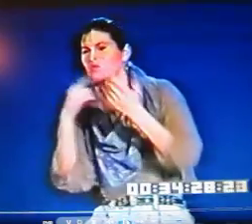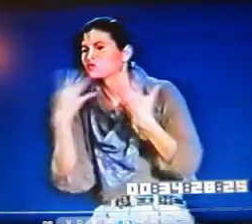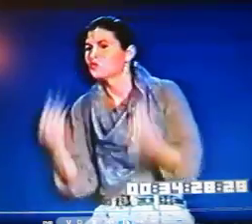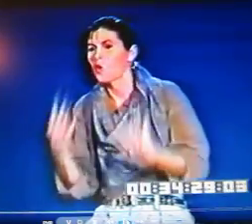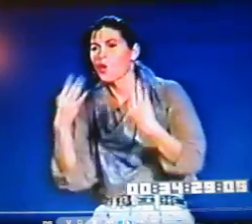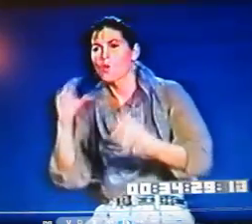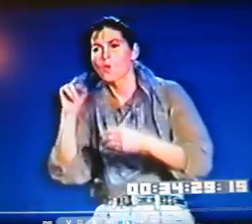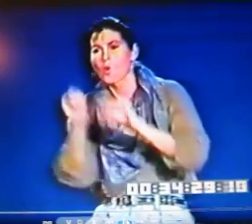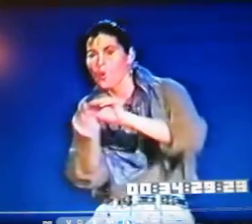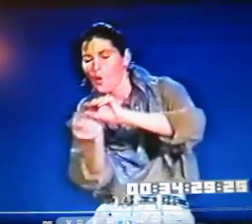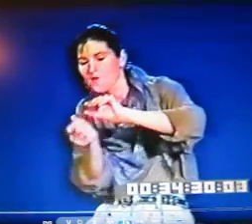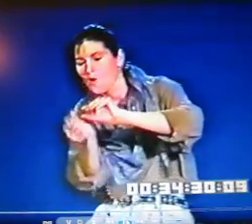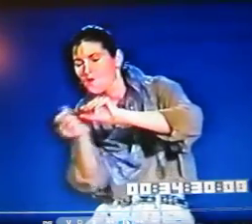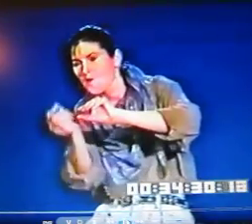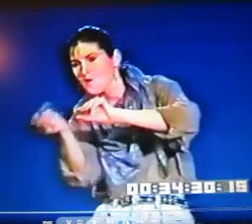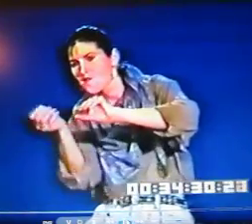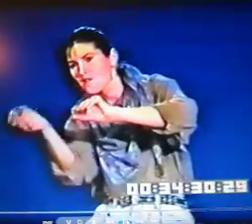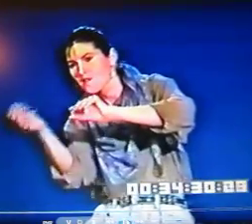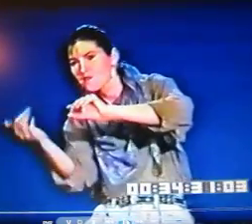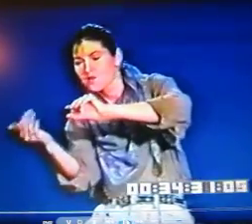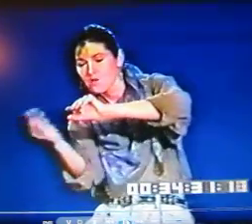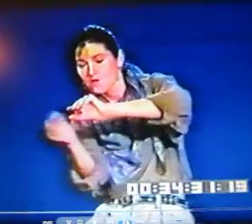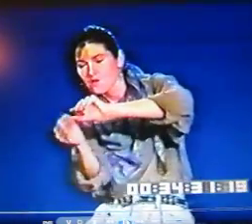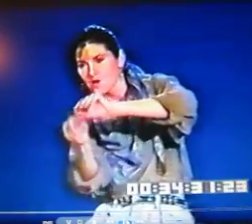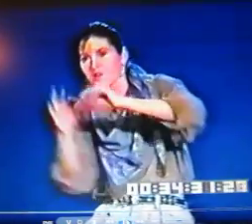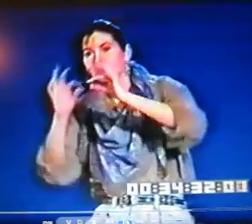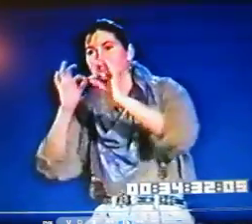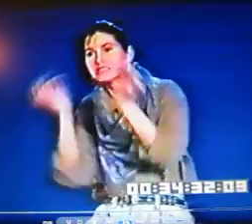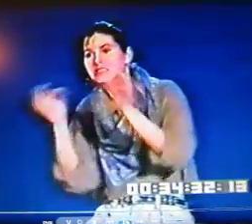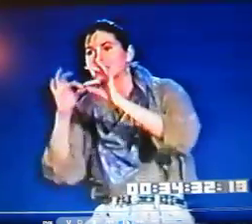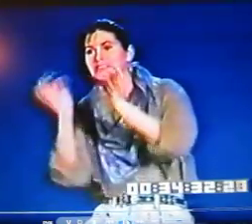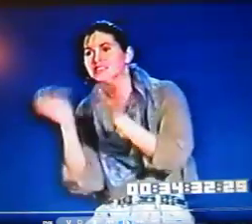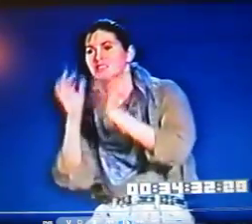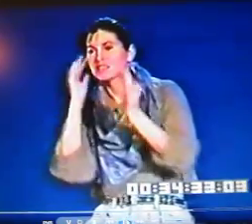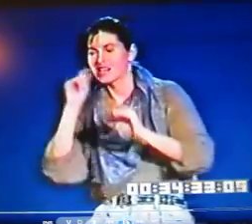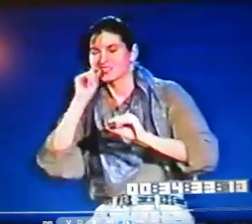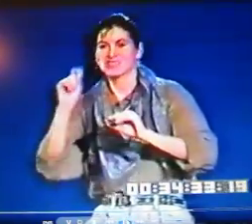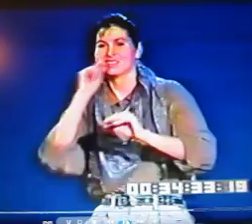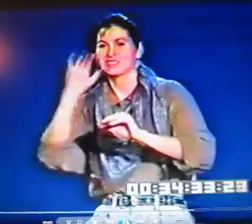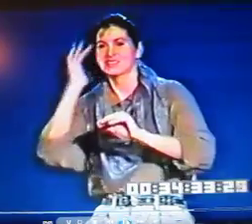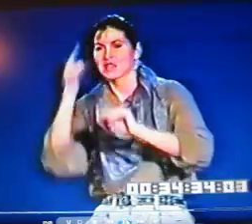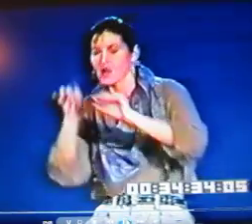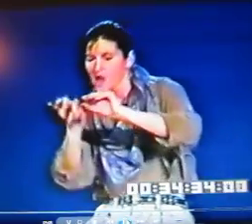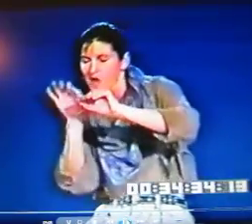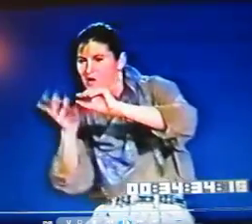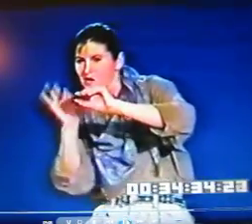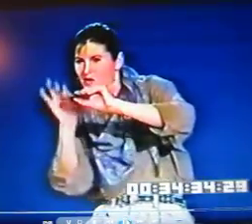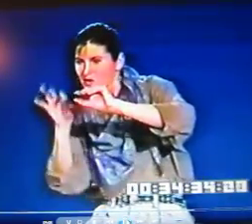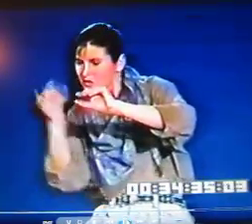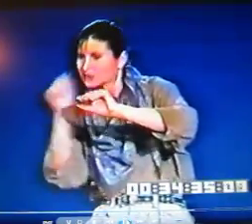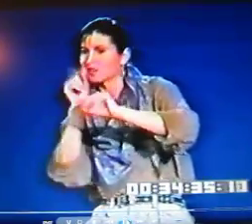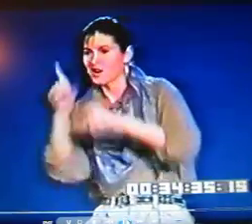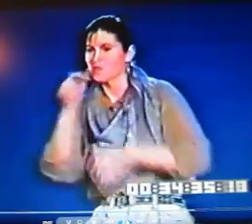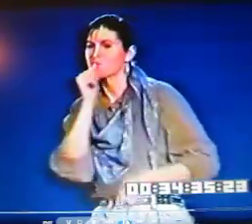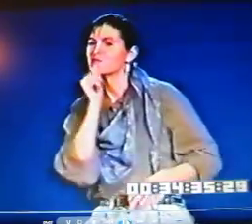to pull the bones out quick because they will break. They're very